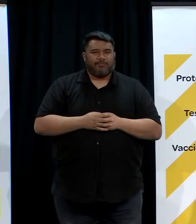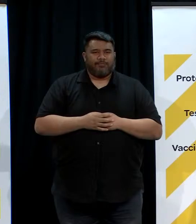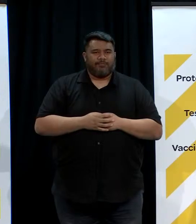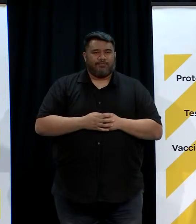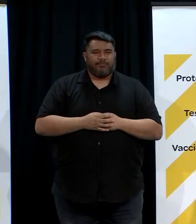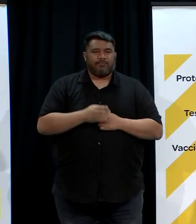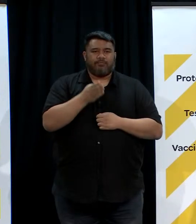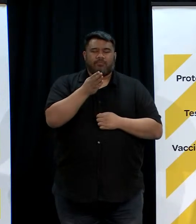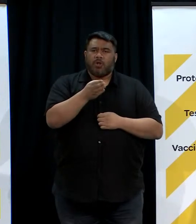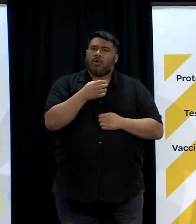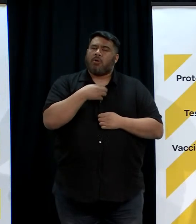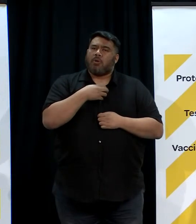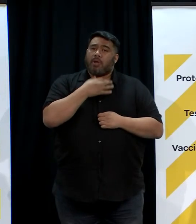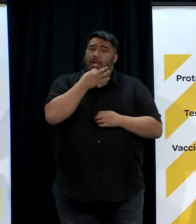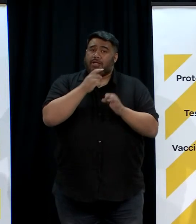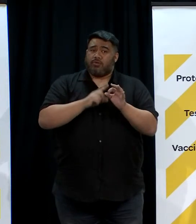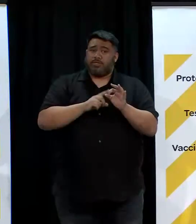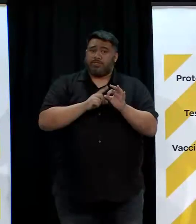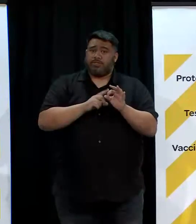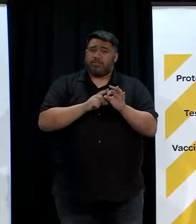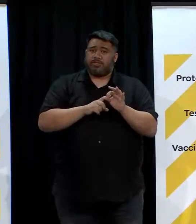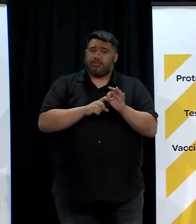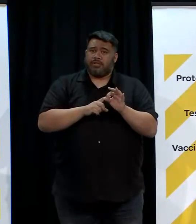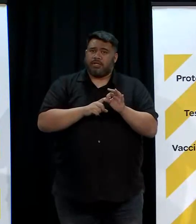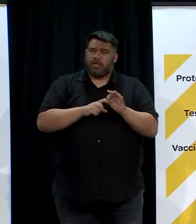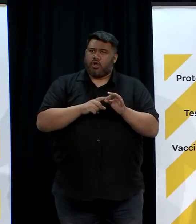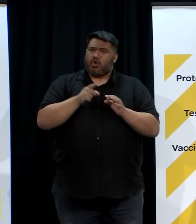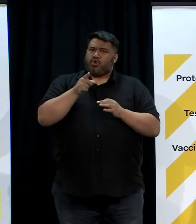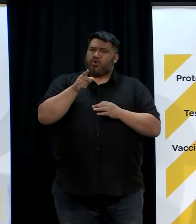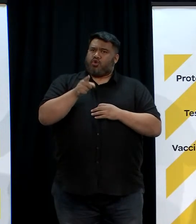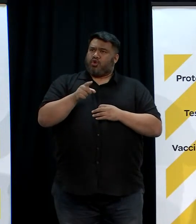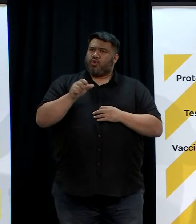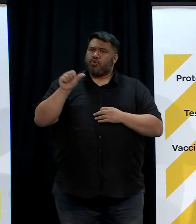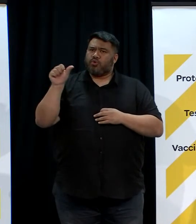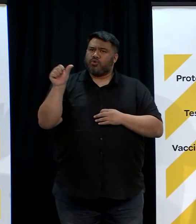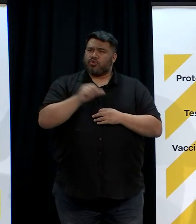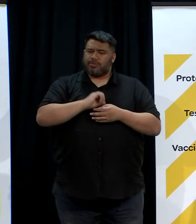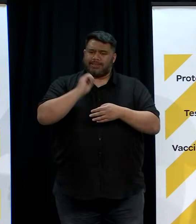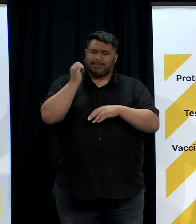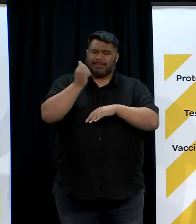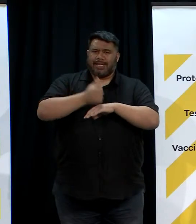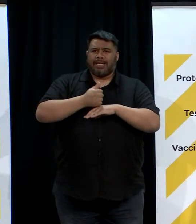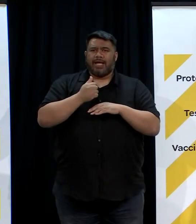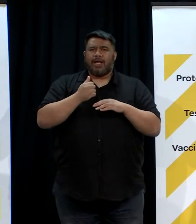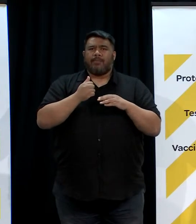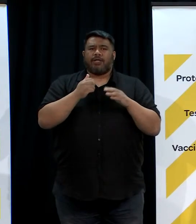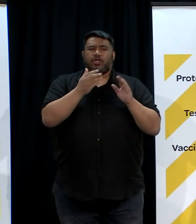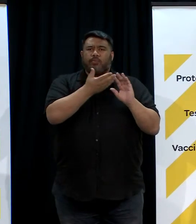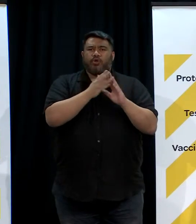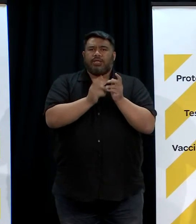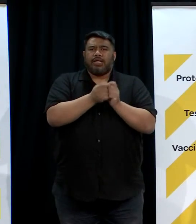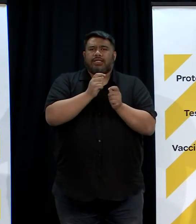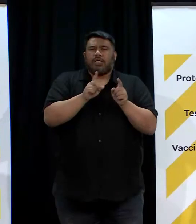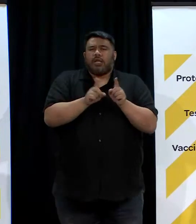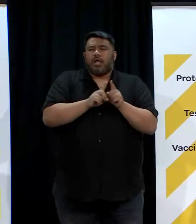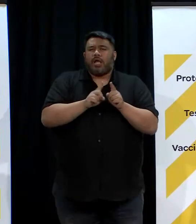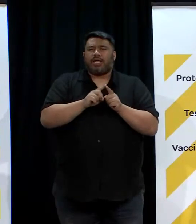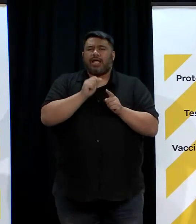Why weren't you immediately setting up community-based surveillance testing given the high numbers of mystery